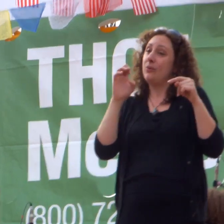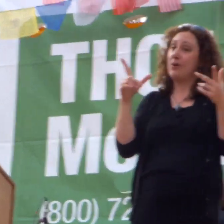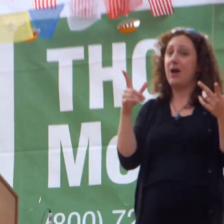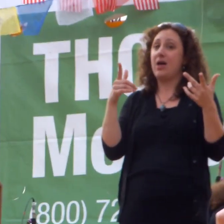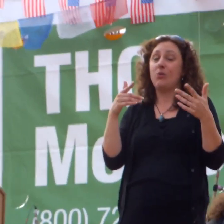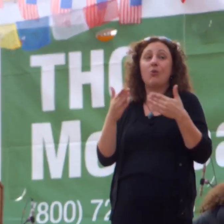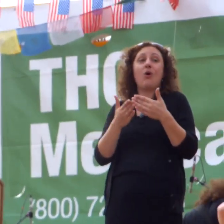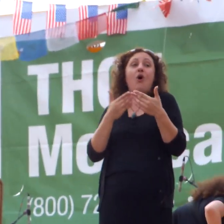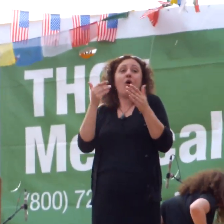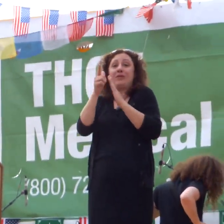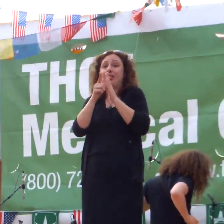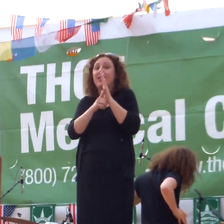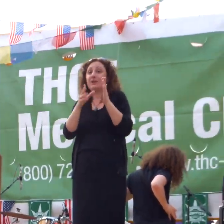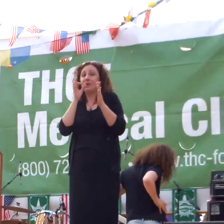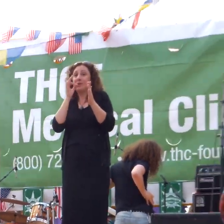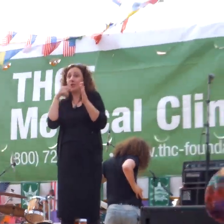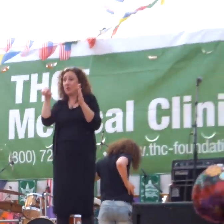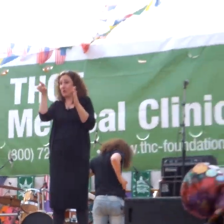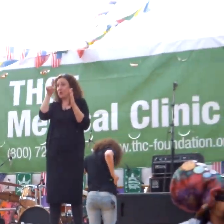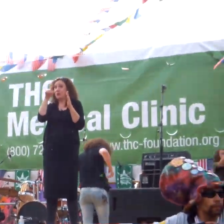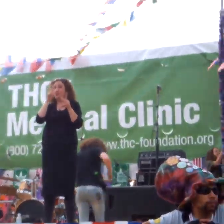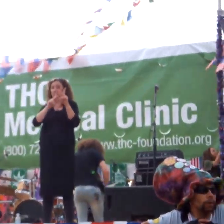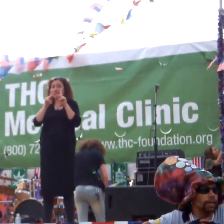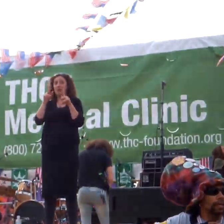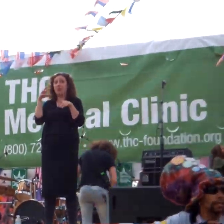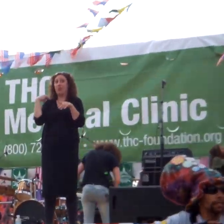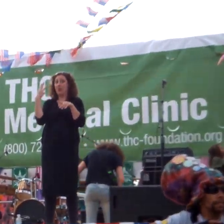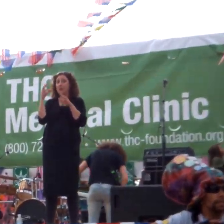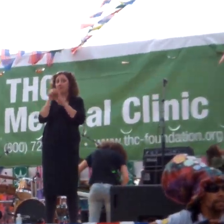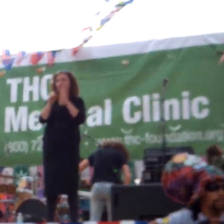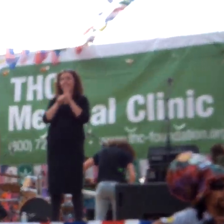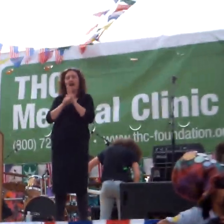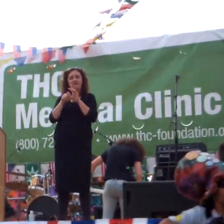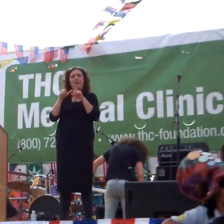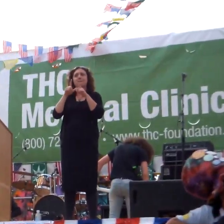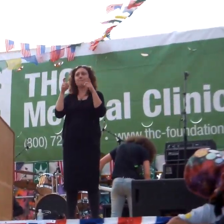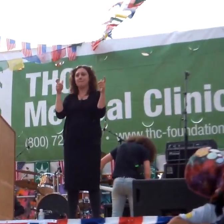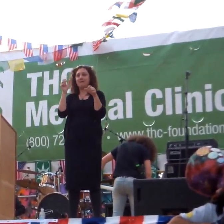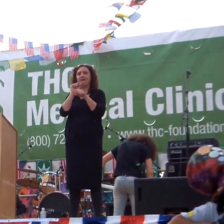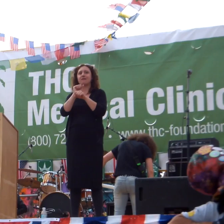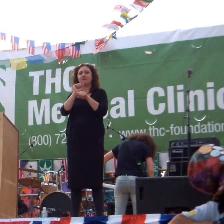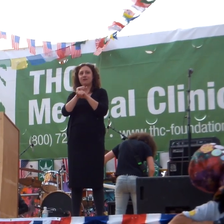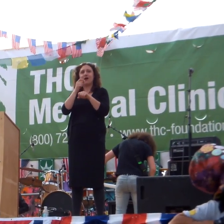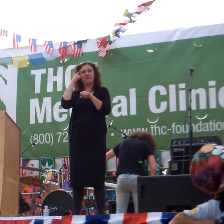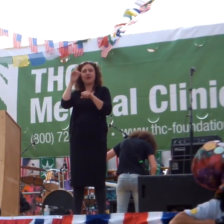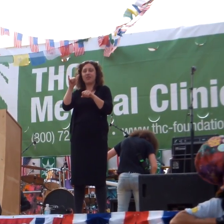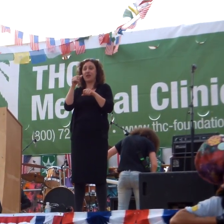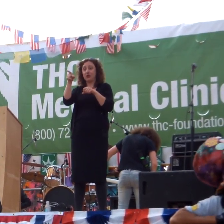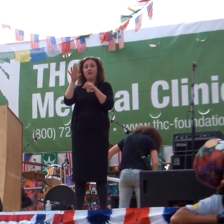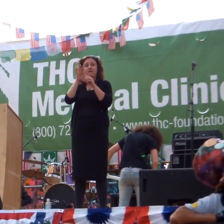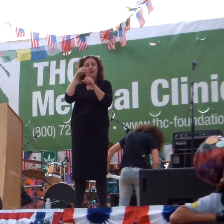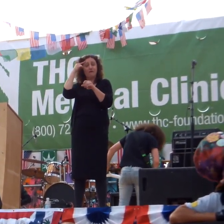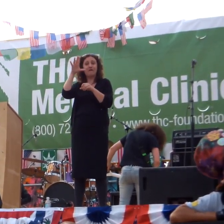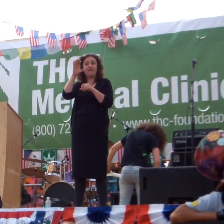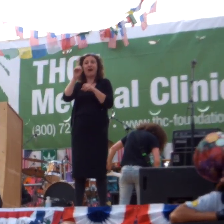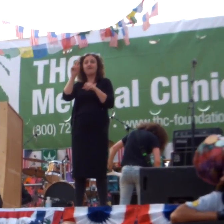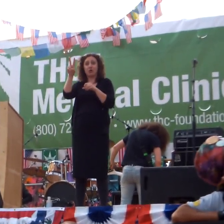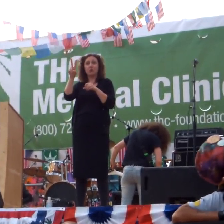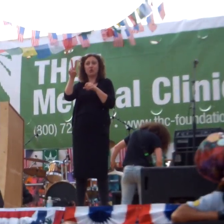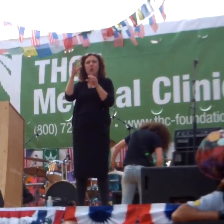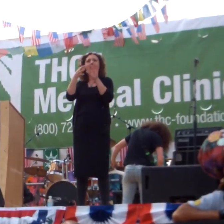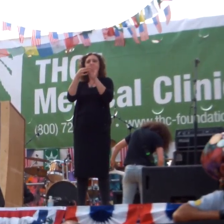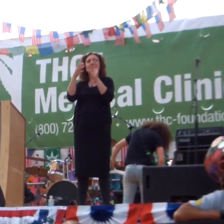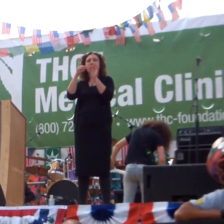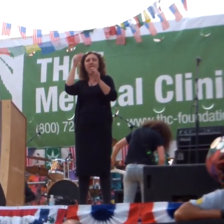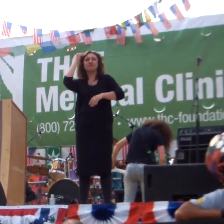marijuana. You people in Washington have an especially big role to play there. You vote for 502, and we're going to send a